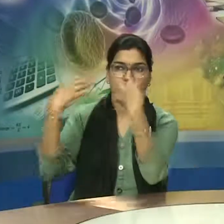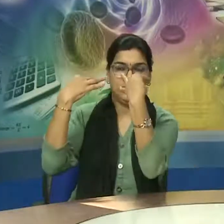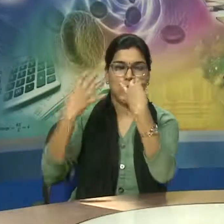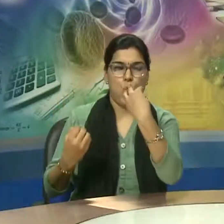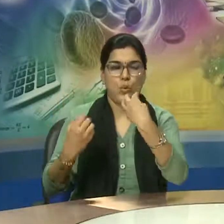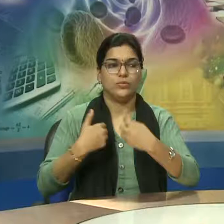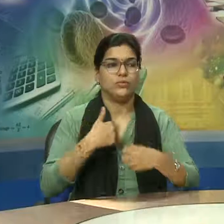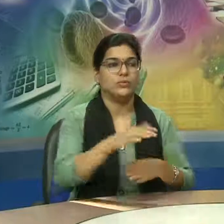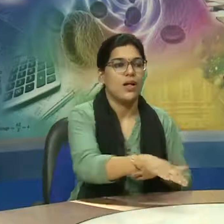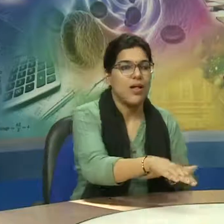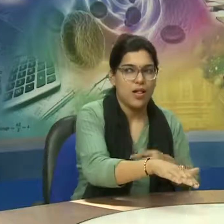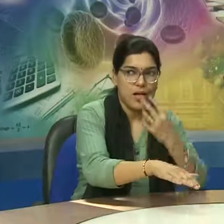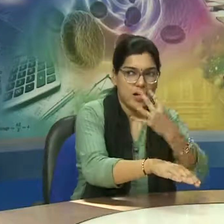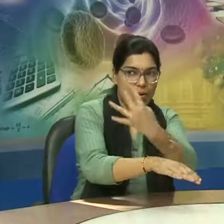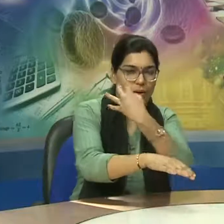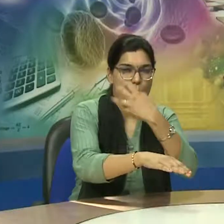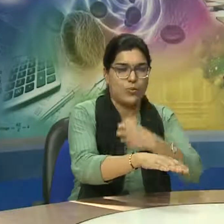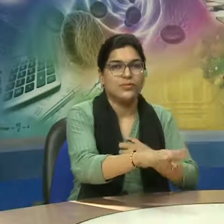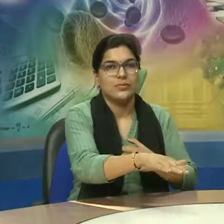you said it?